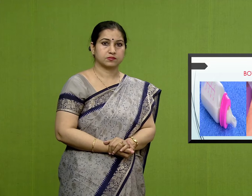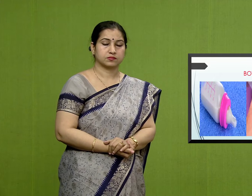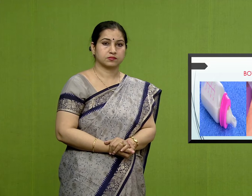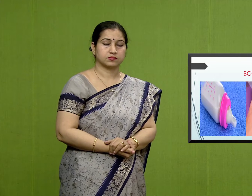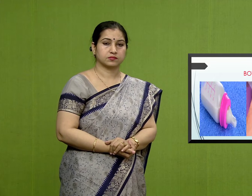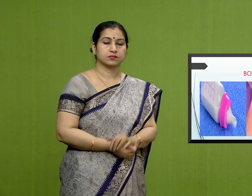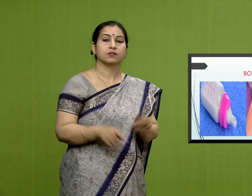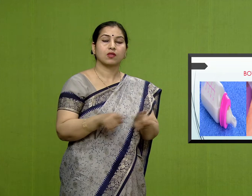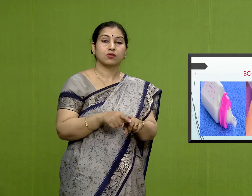Bottle feeding.